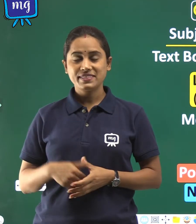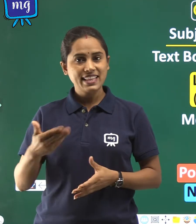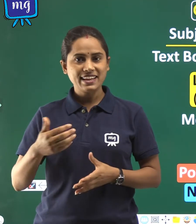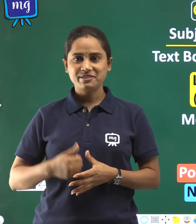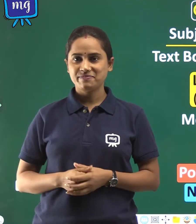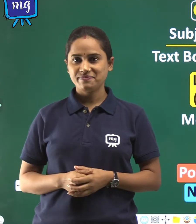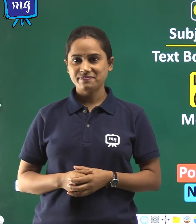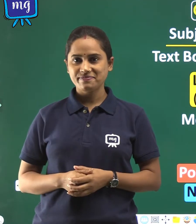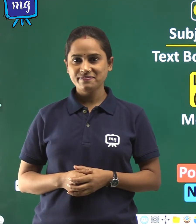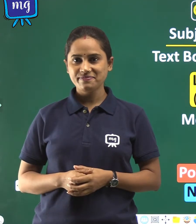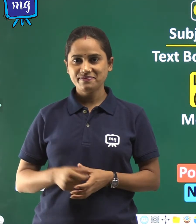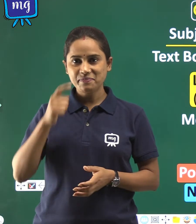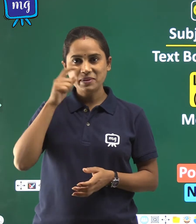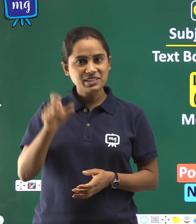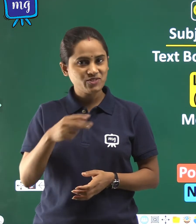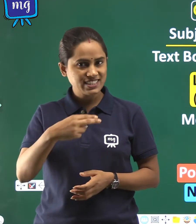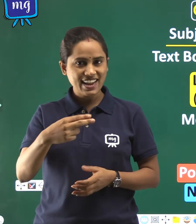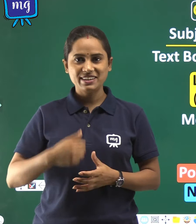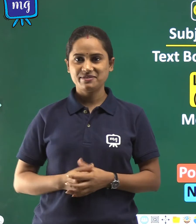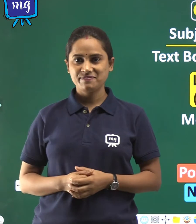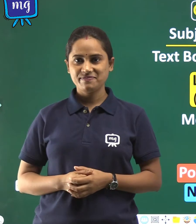Then Mrs. Fitzgerald